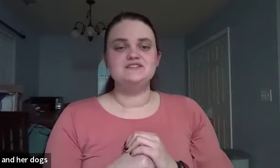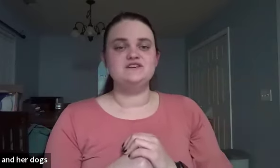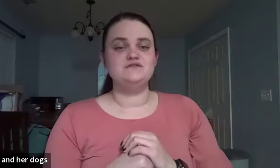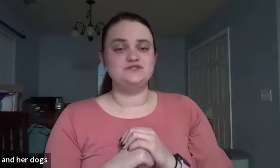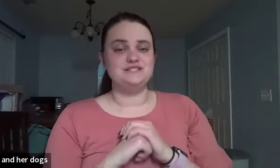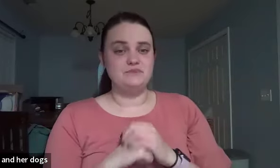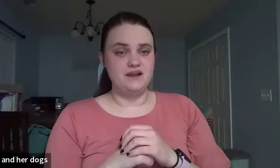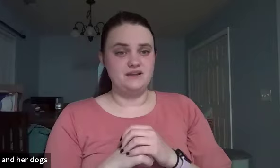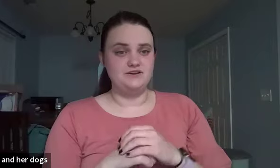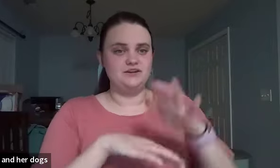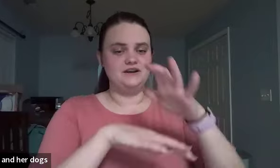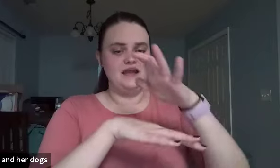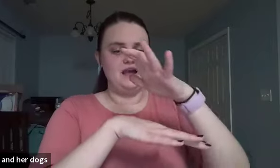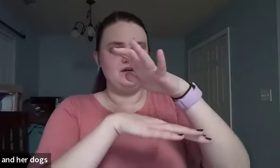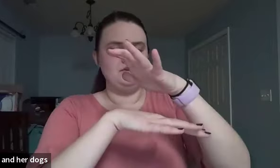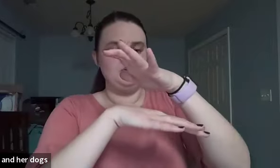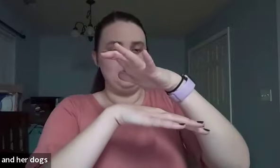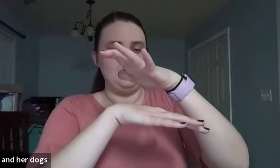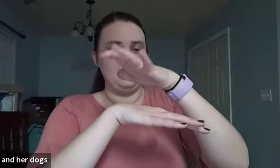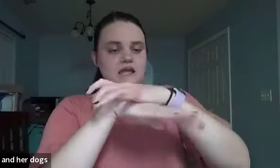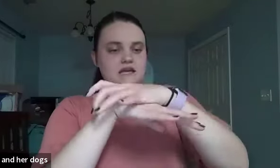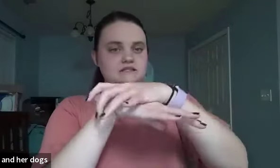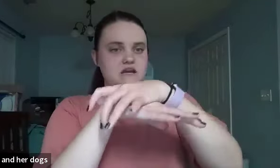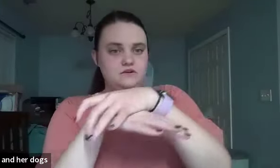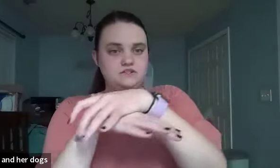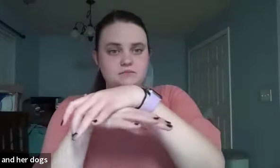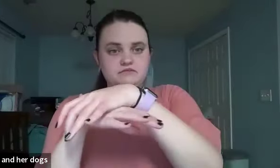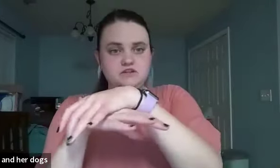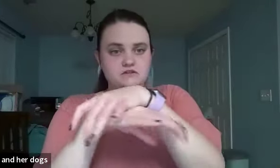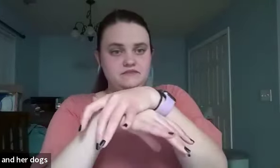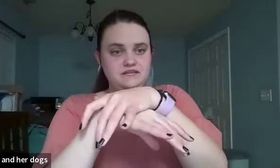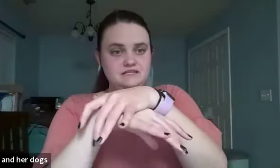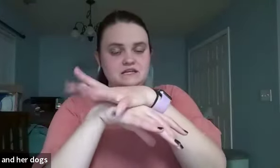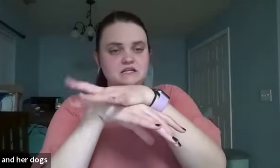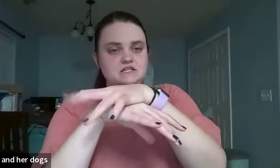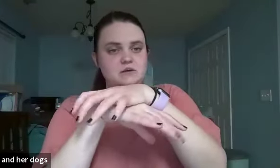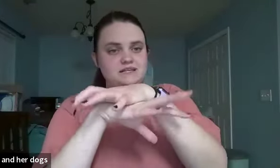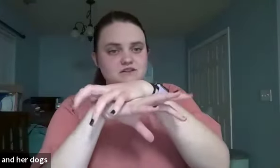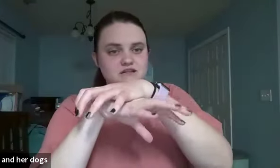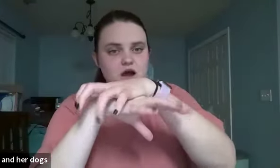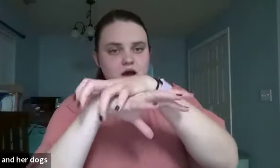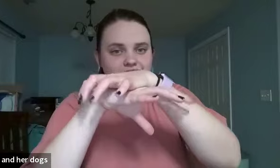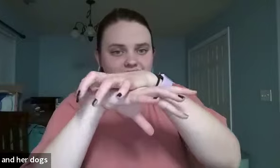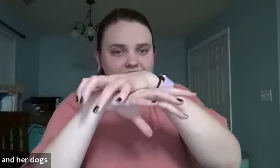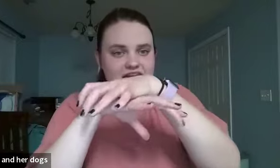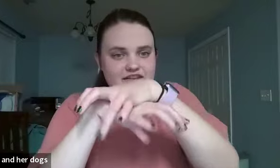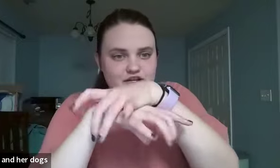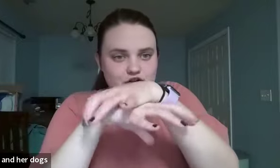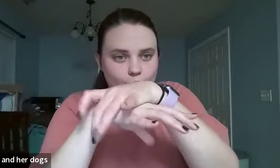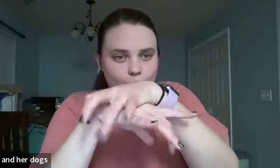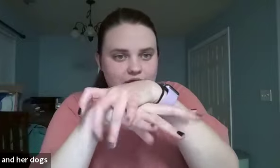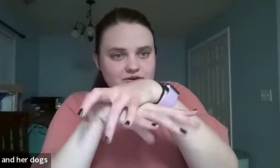So for spider, you're going to have your hands kind of on top of each other like this. dominant's on top, and then you're gonna wiggle